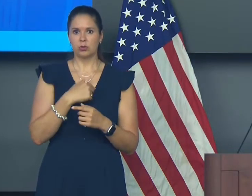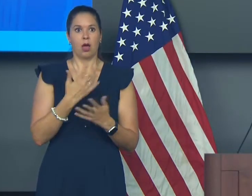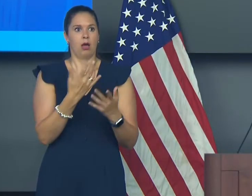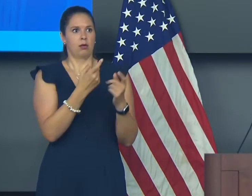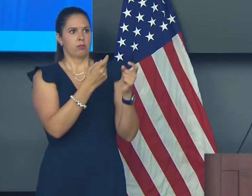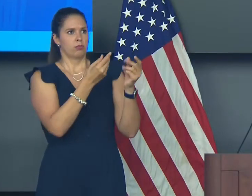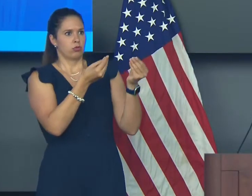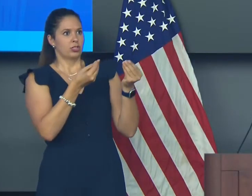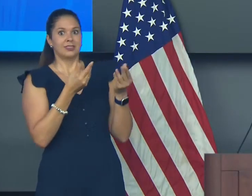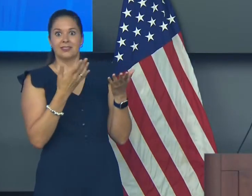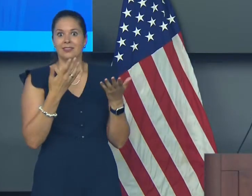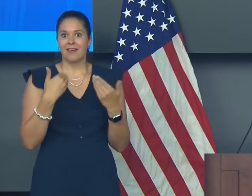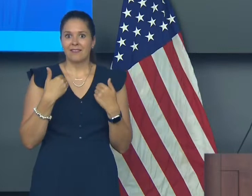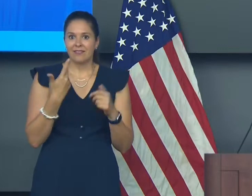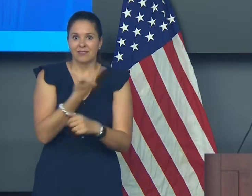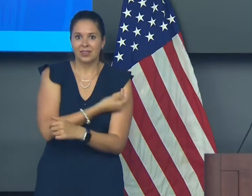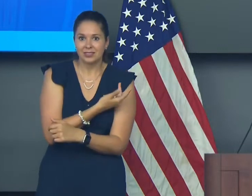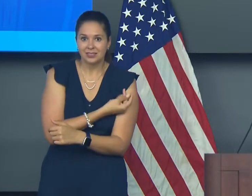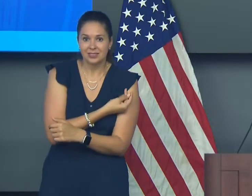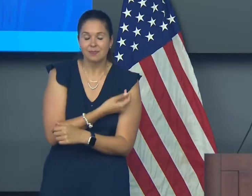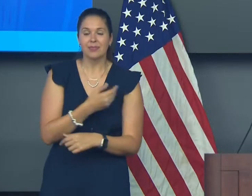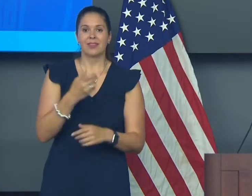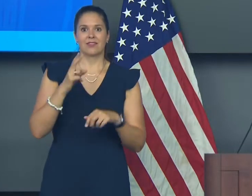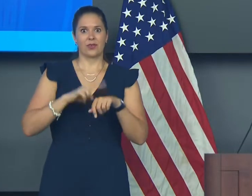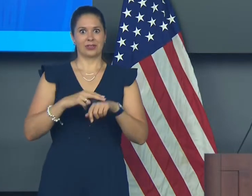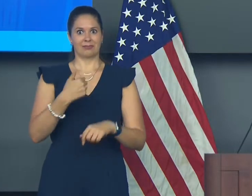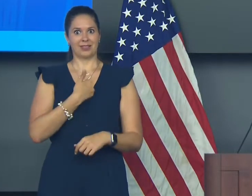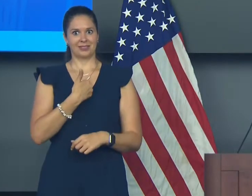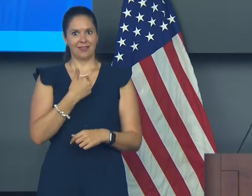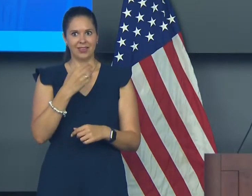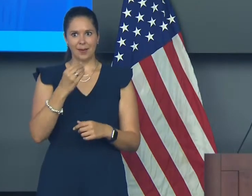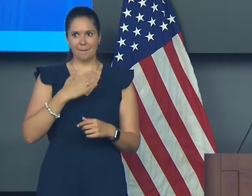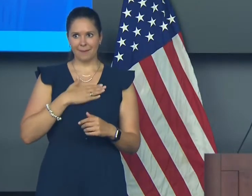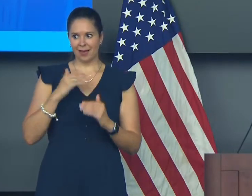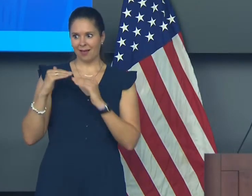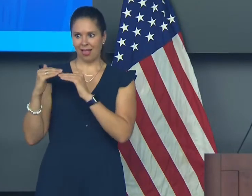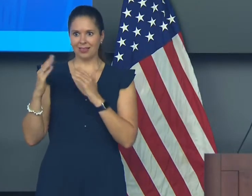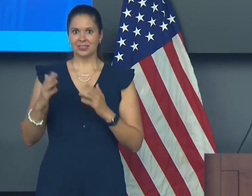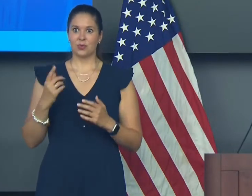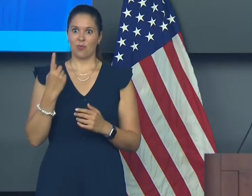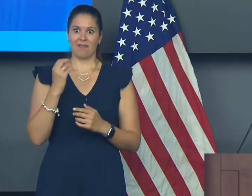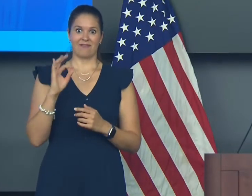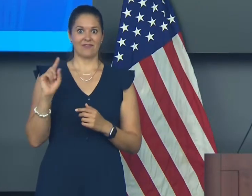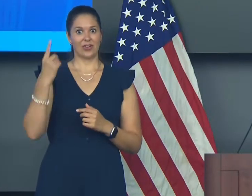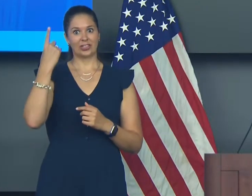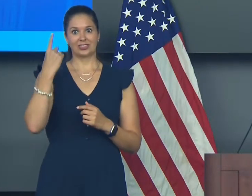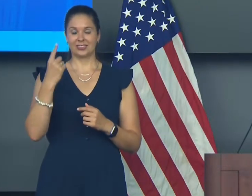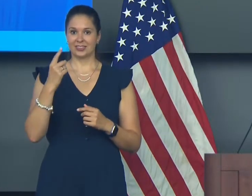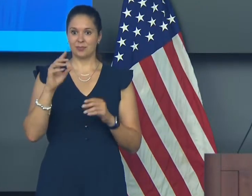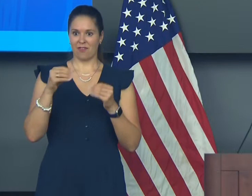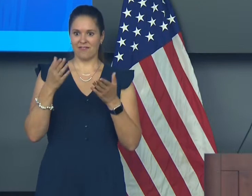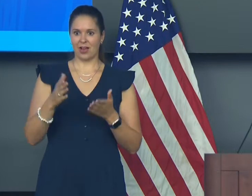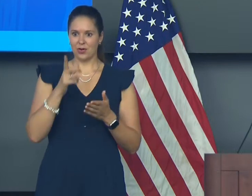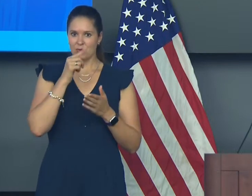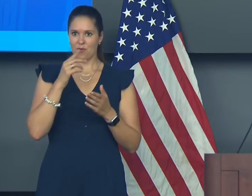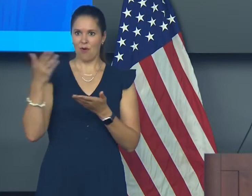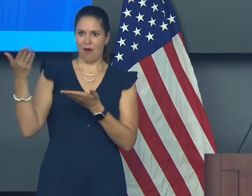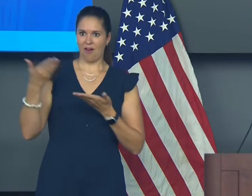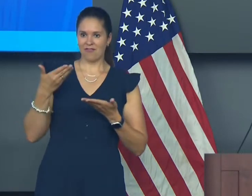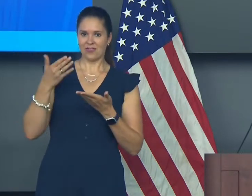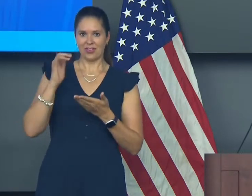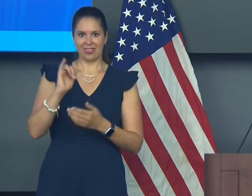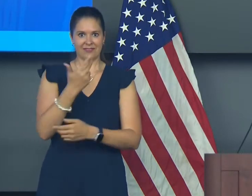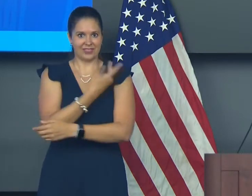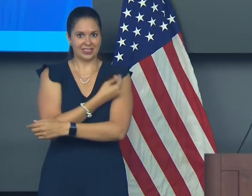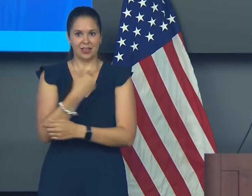were presented with the vaccine. And so, of course, myself and my colleagues were one of the first providers that were offered the vaccine, and of course,